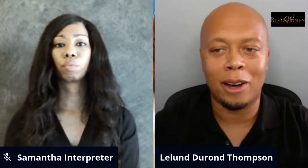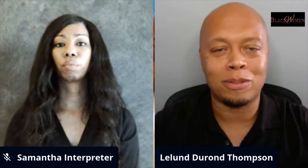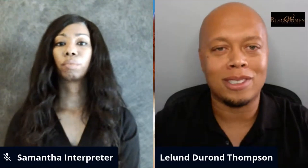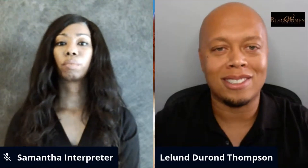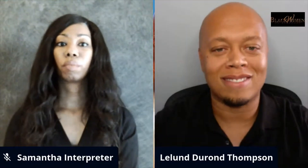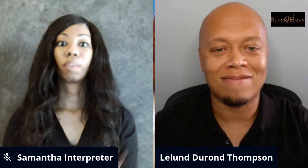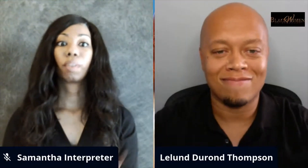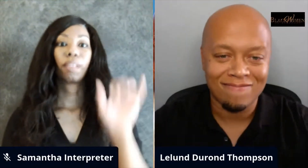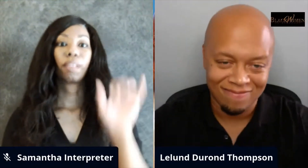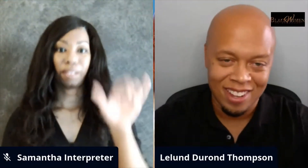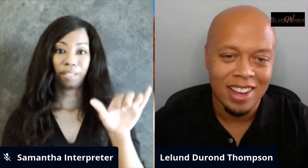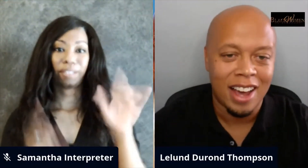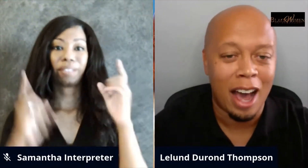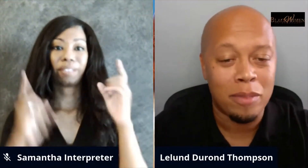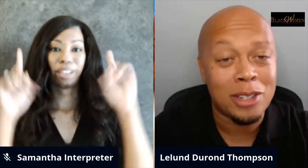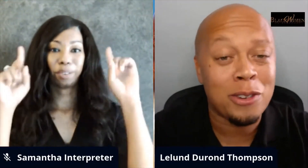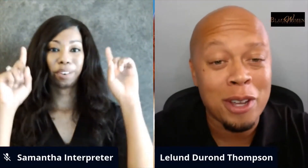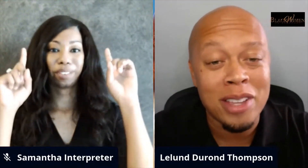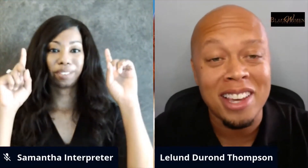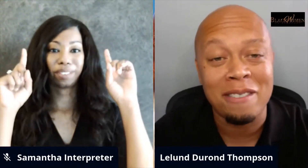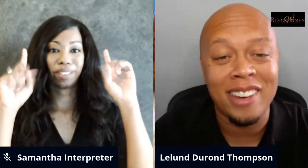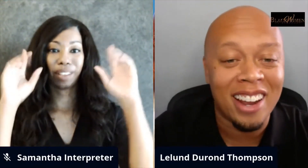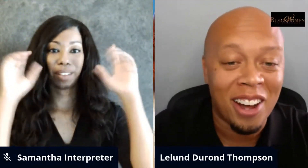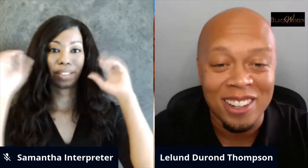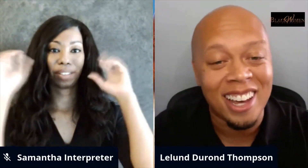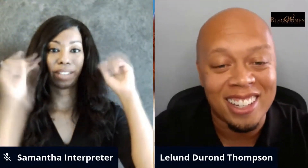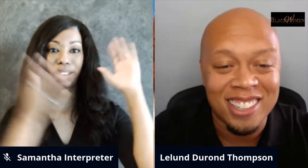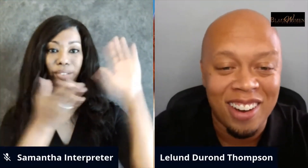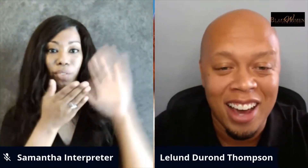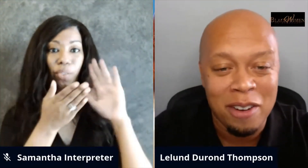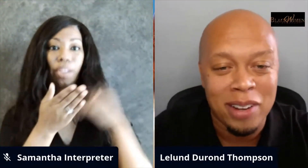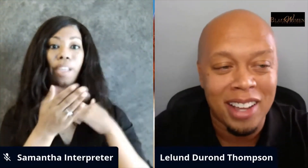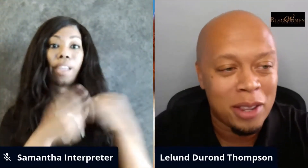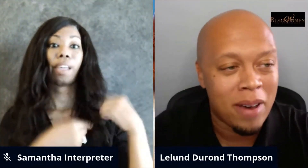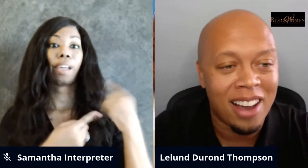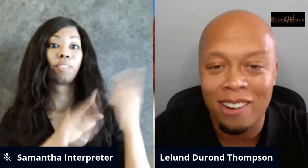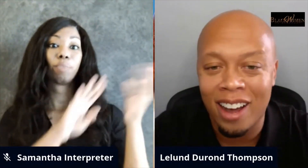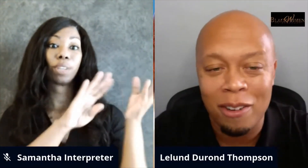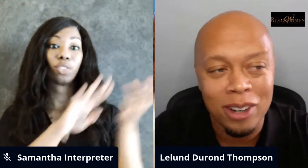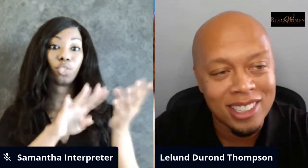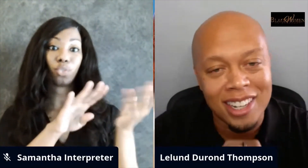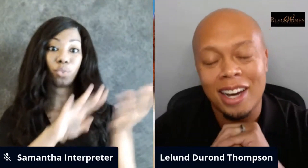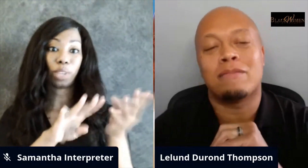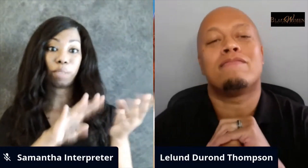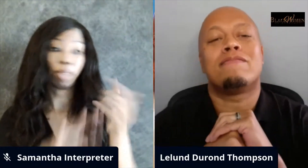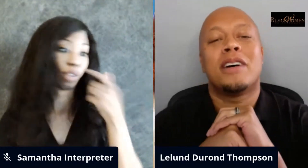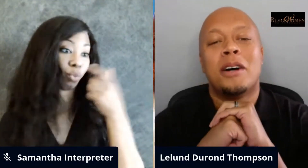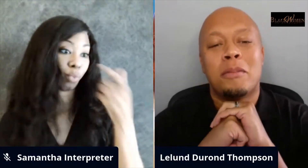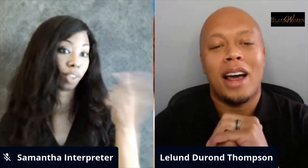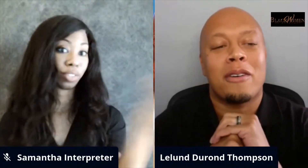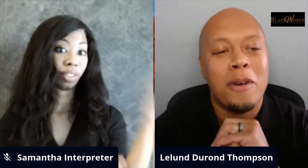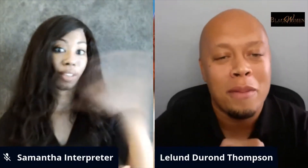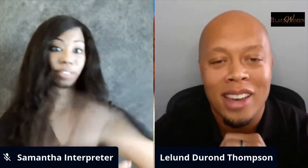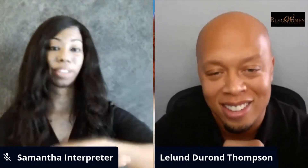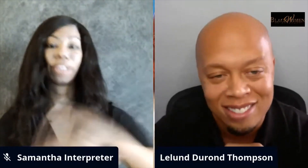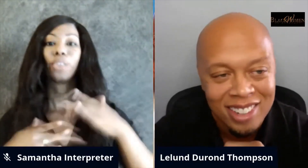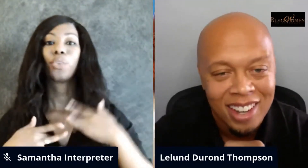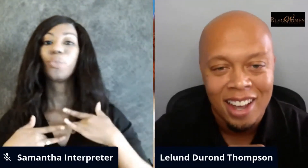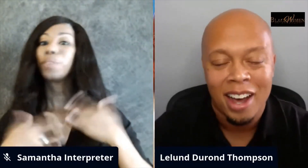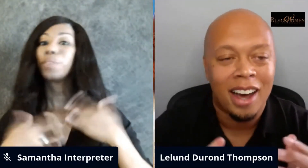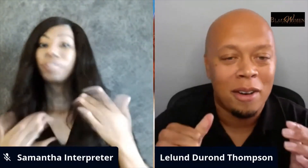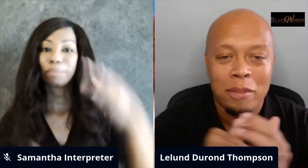That helps. I've been streaming the event all day, so I had it playing in the background. What's up, Black